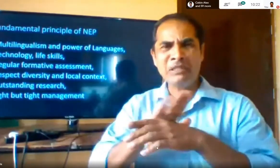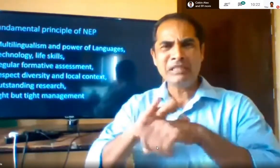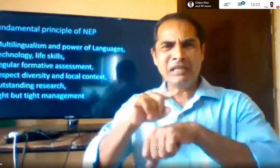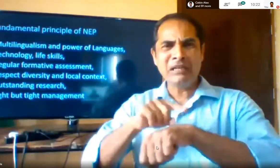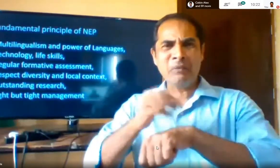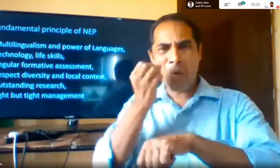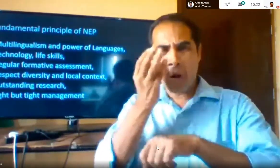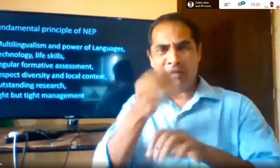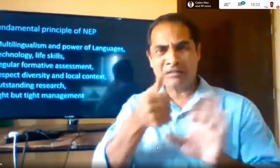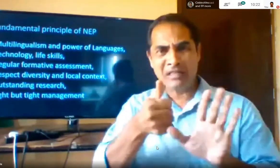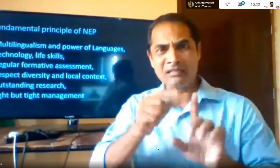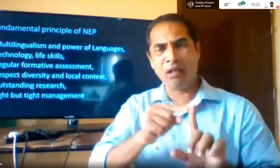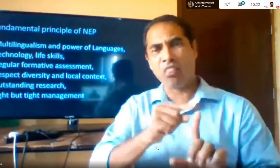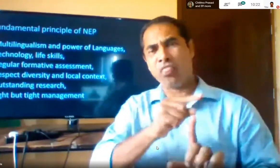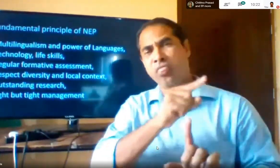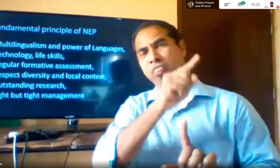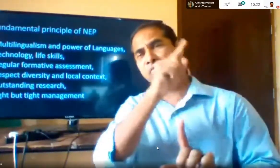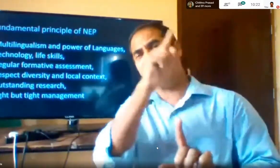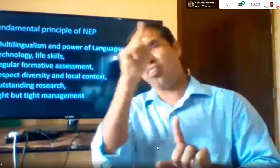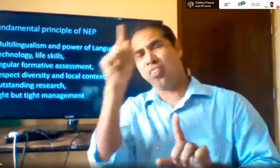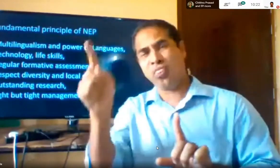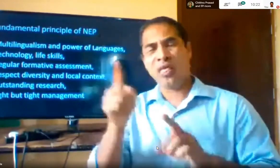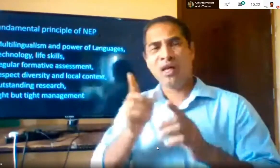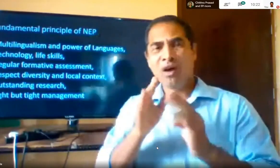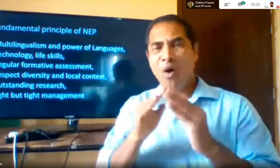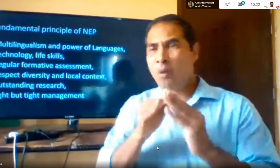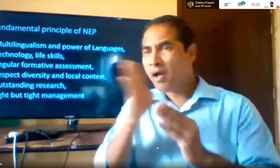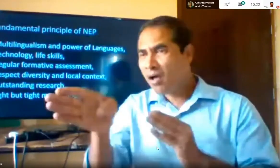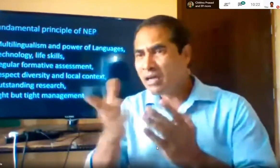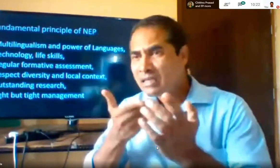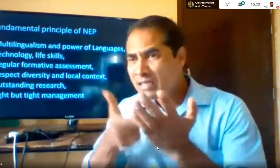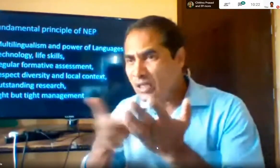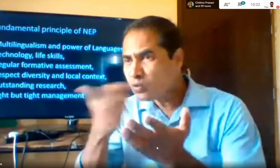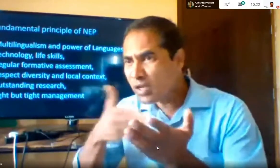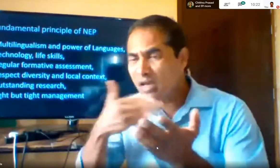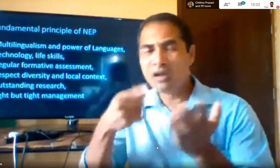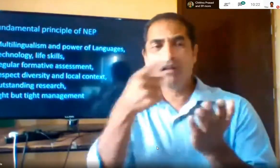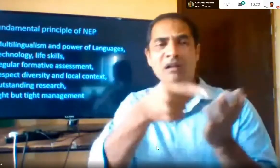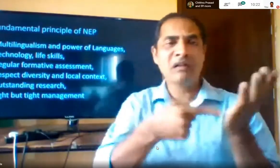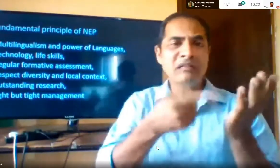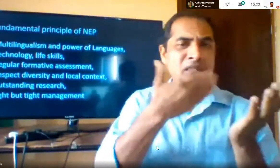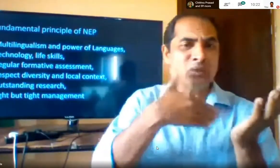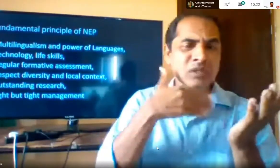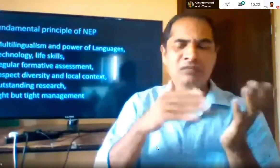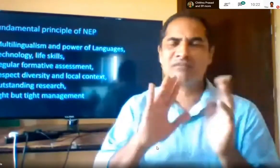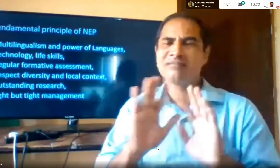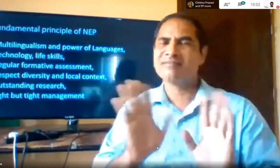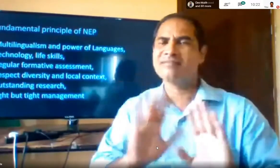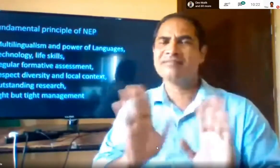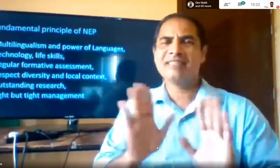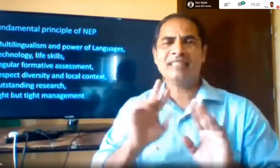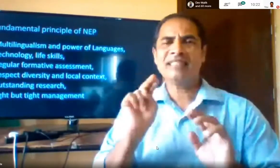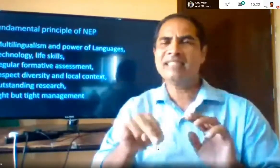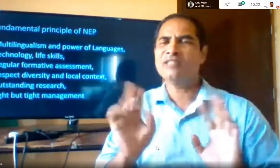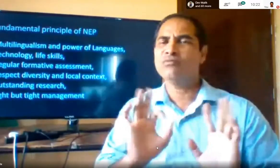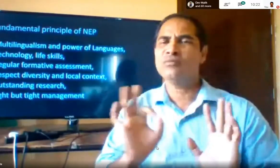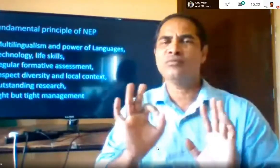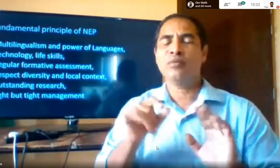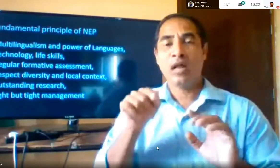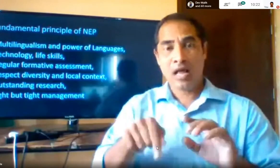The tuitions, everything. Morning 6 to evening, the students will be going for tuition and they will be learning.